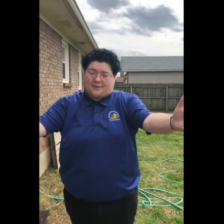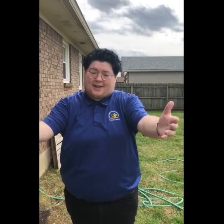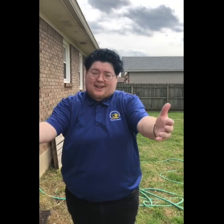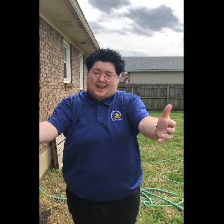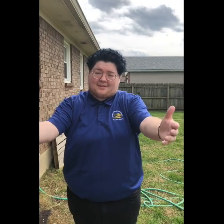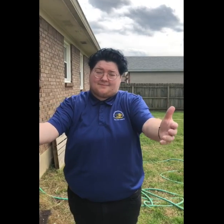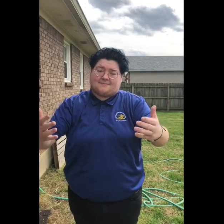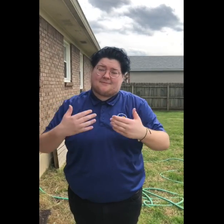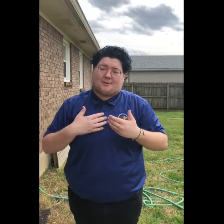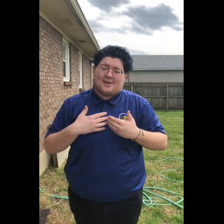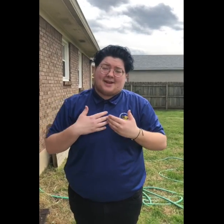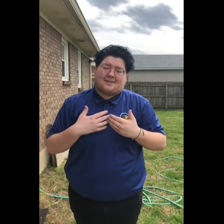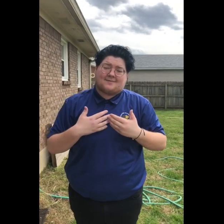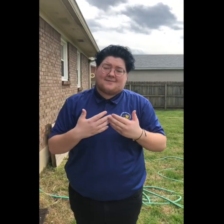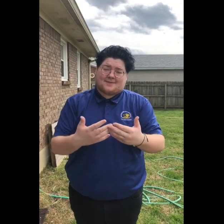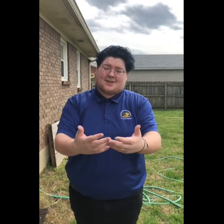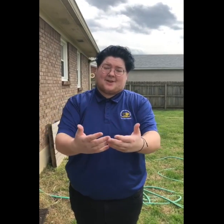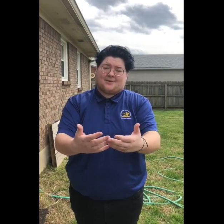forget that. So never me to you.